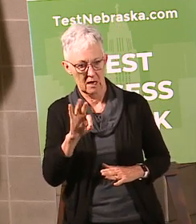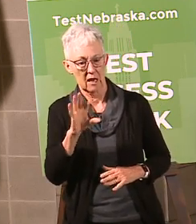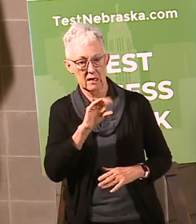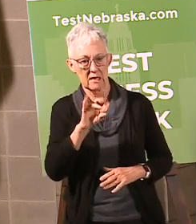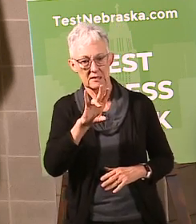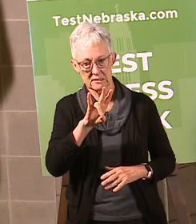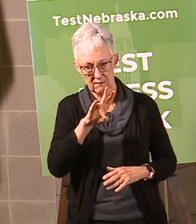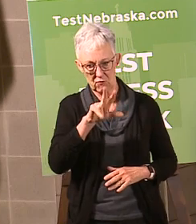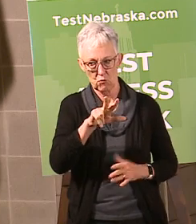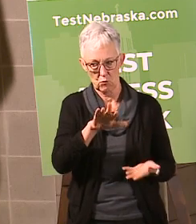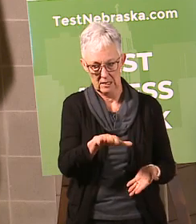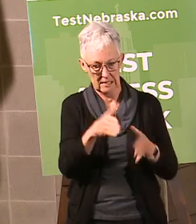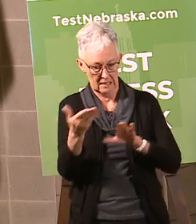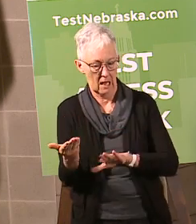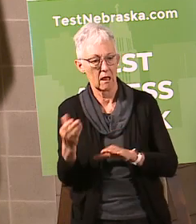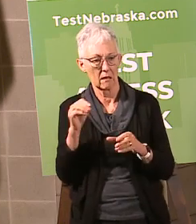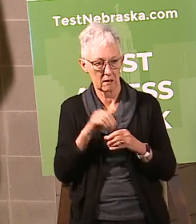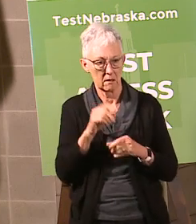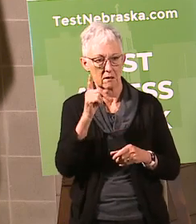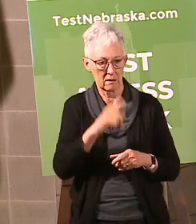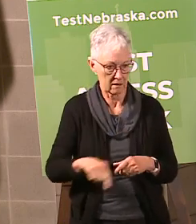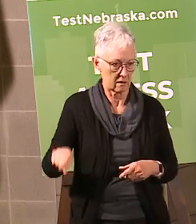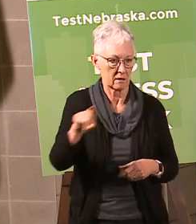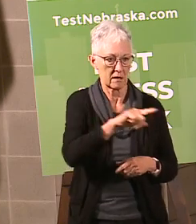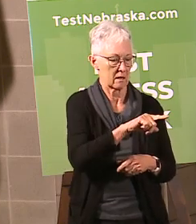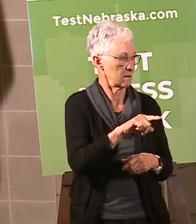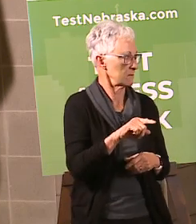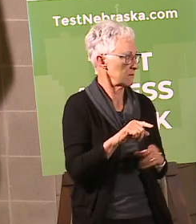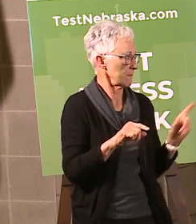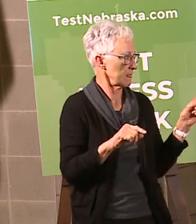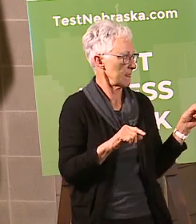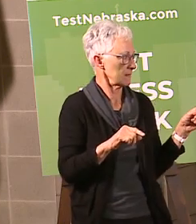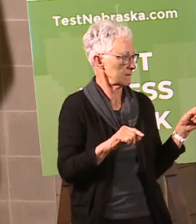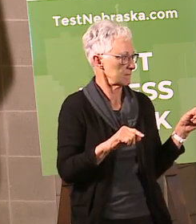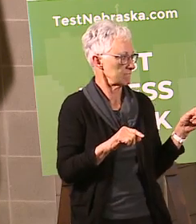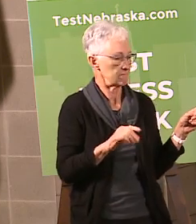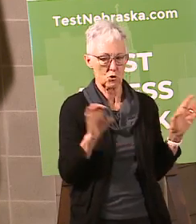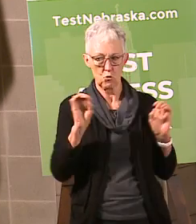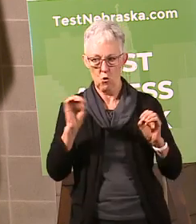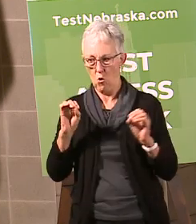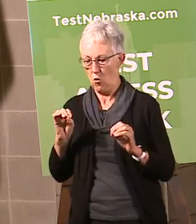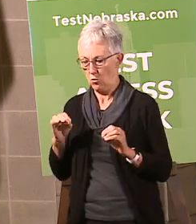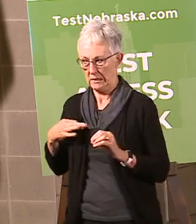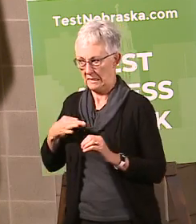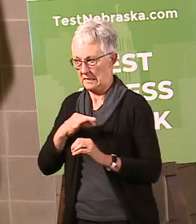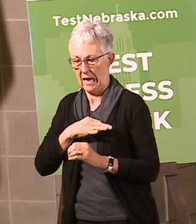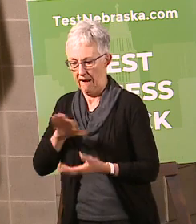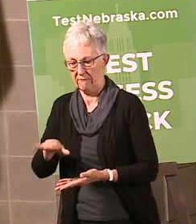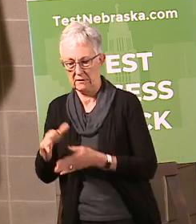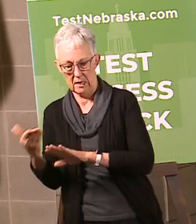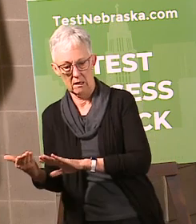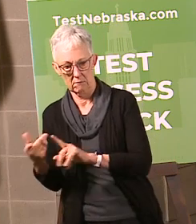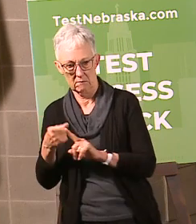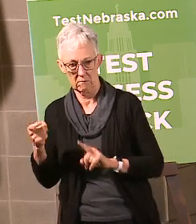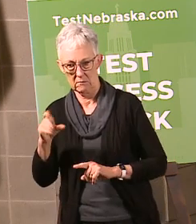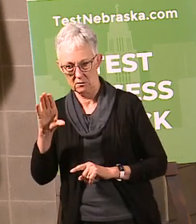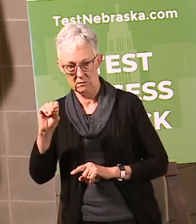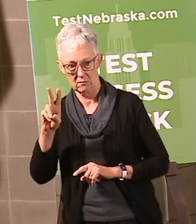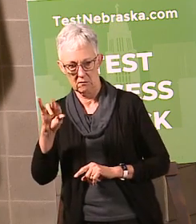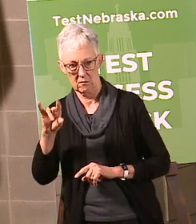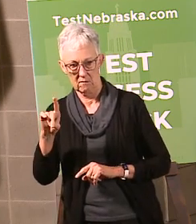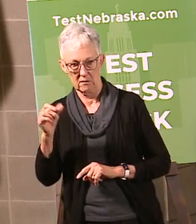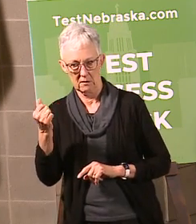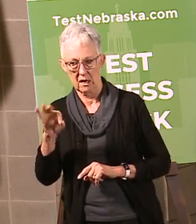facilities. And those were all residents, no staff, is that correct? No staff deaths, all deaths were